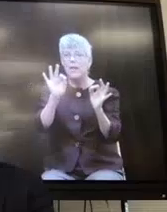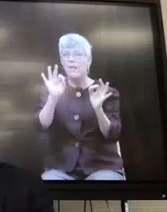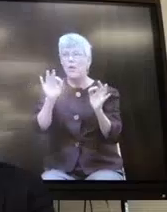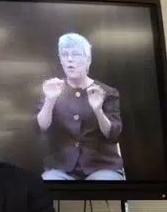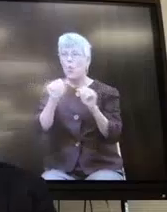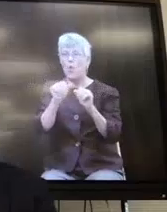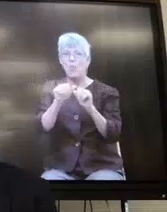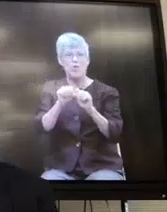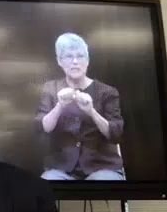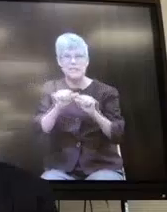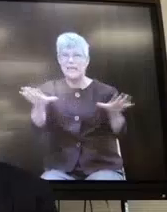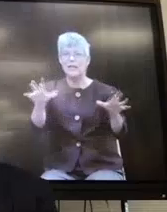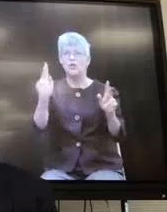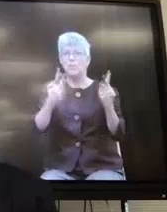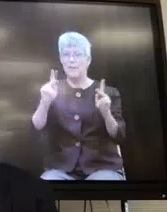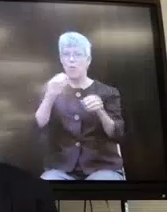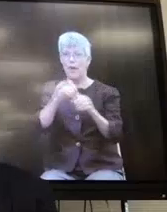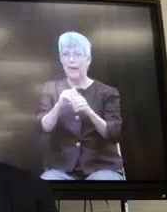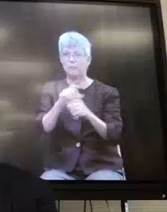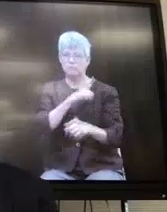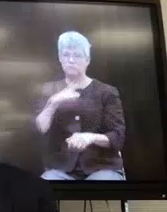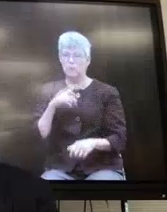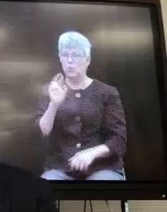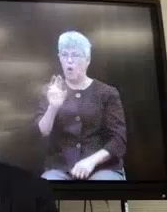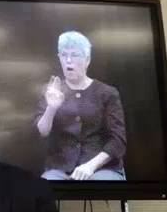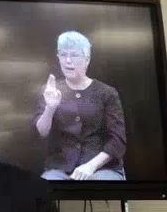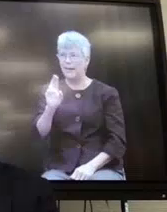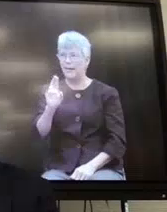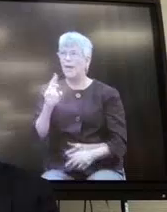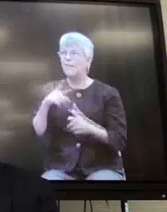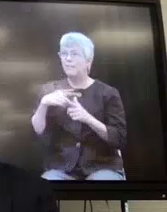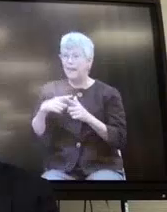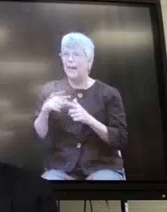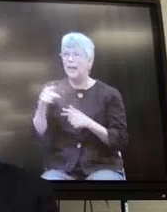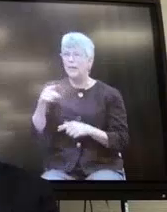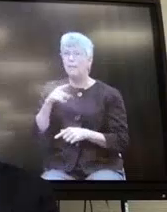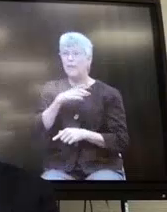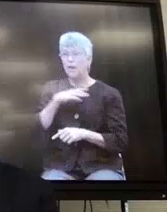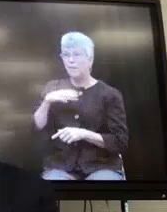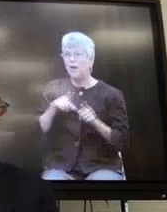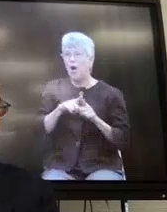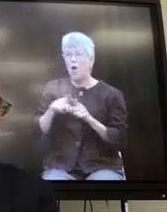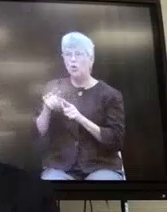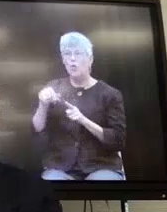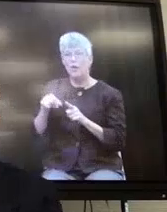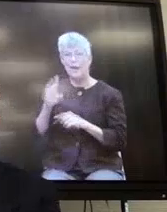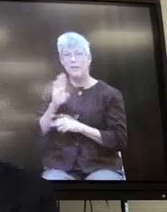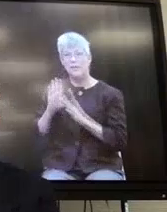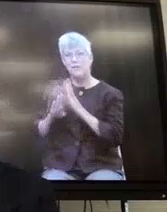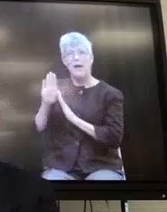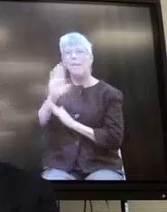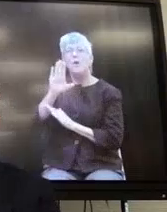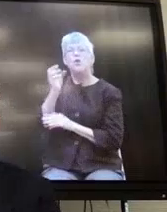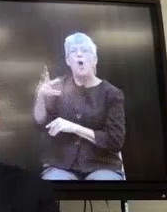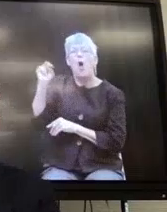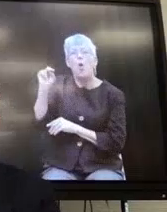folks in Raleigh. And then you all can take from that letter and develop one of your own.